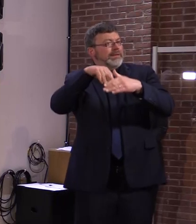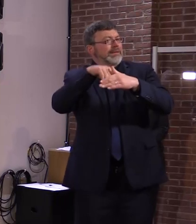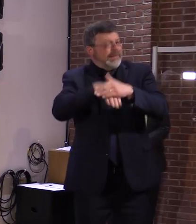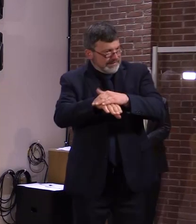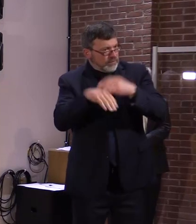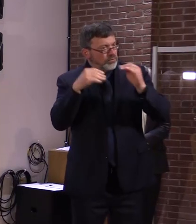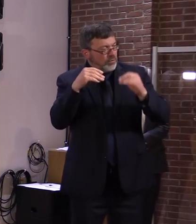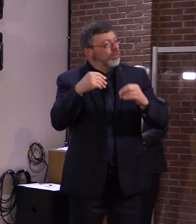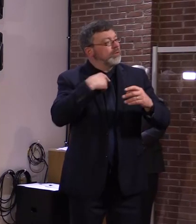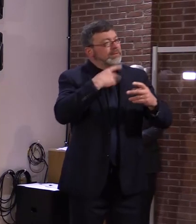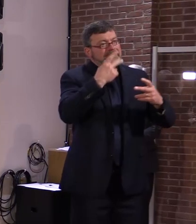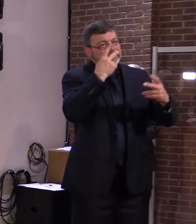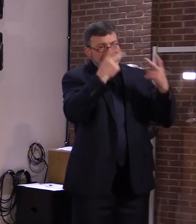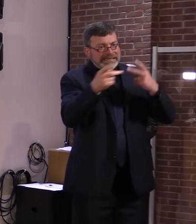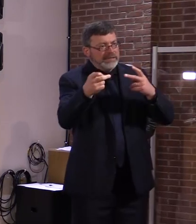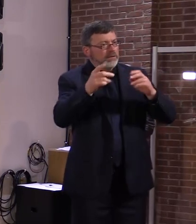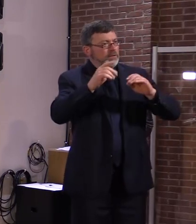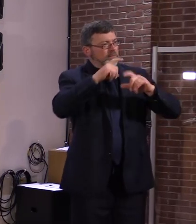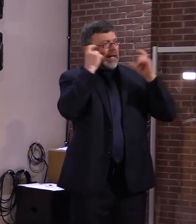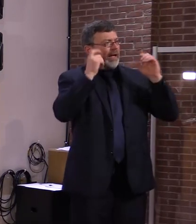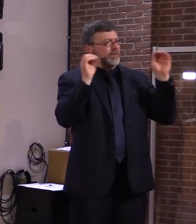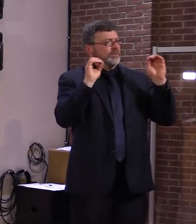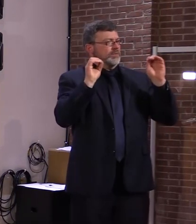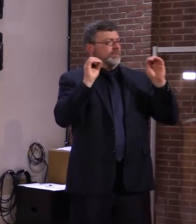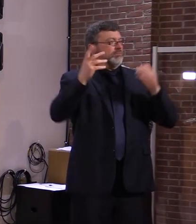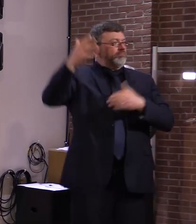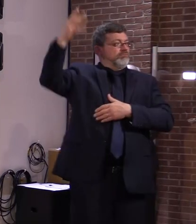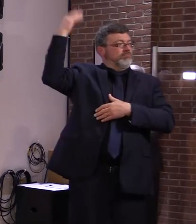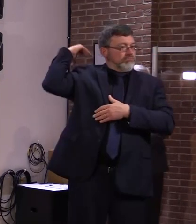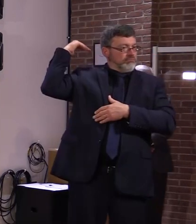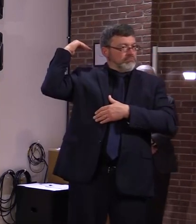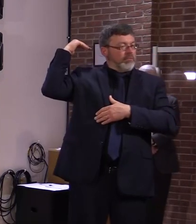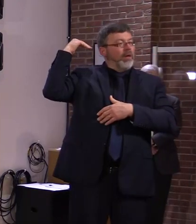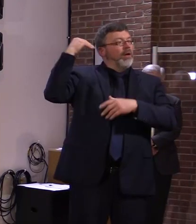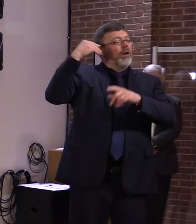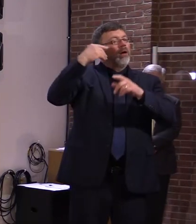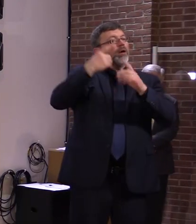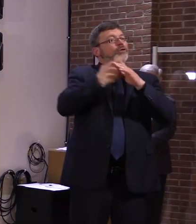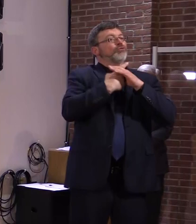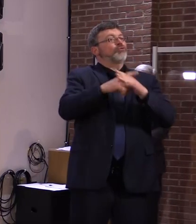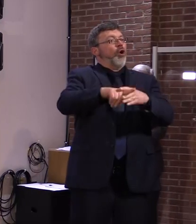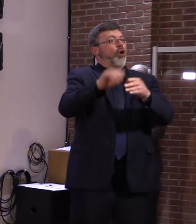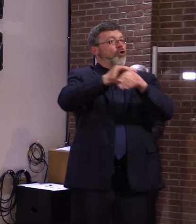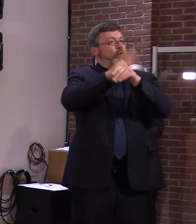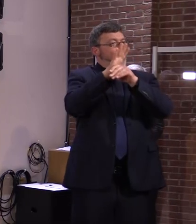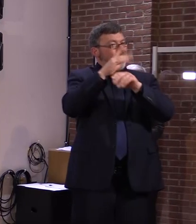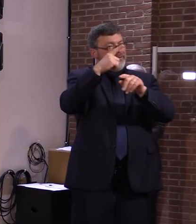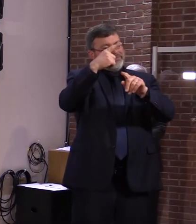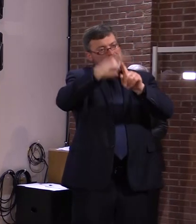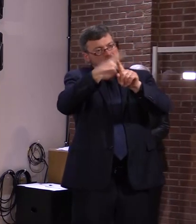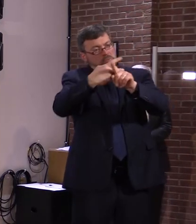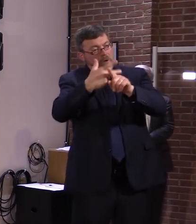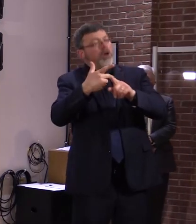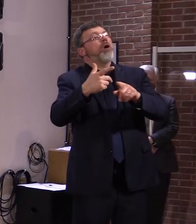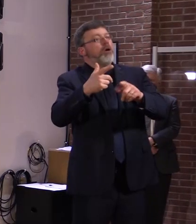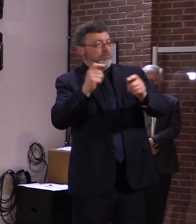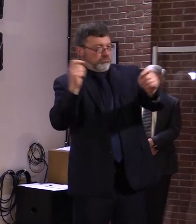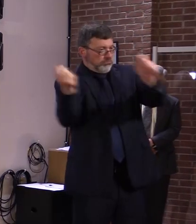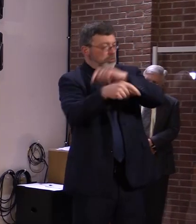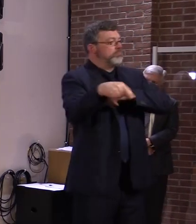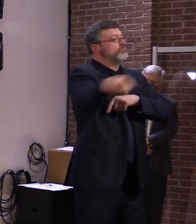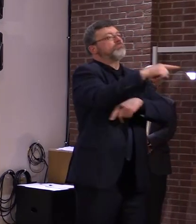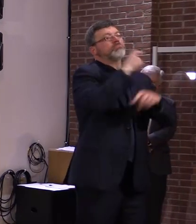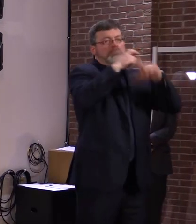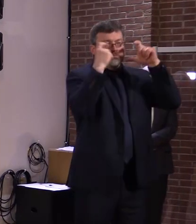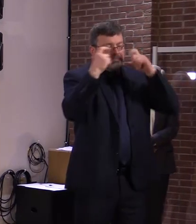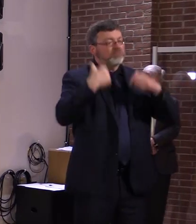by, 2 months in, I saw where there was a lot of compliance. So it's going to take a while to transition out of